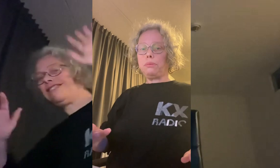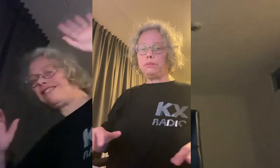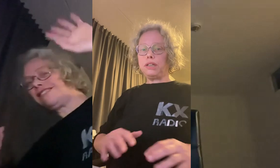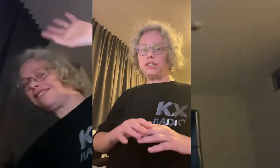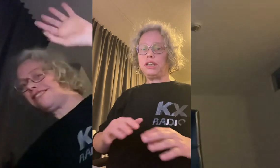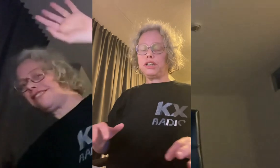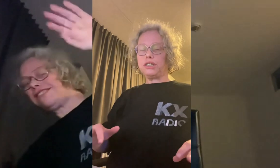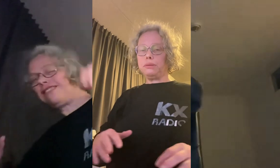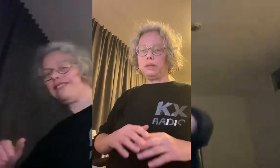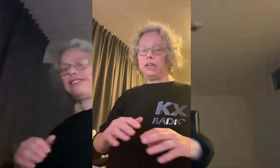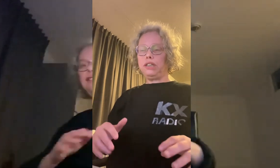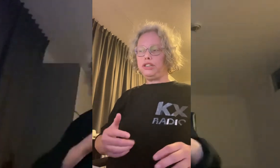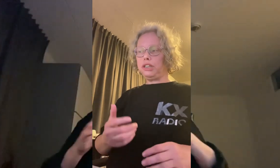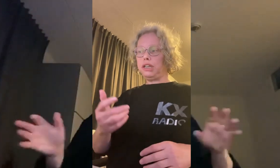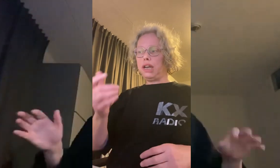this discrimination now.